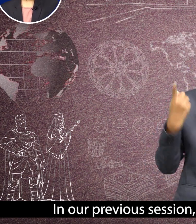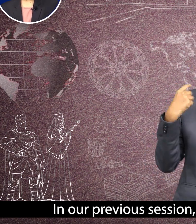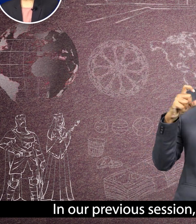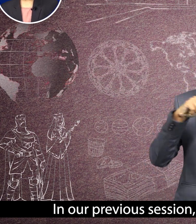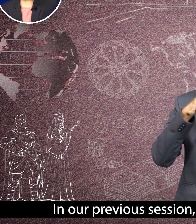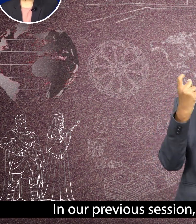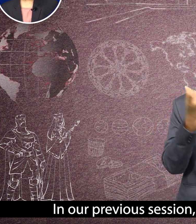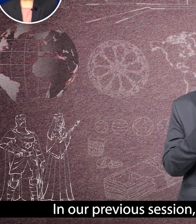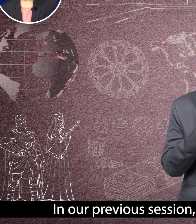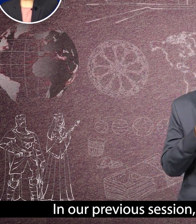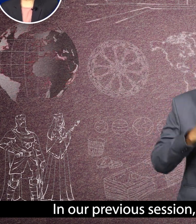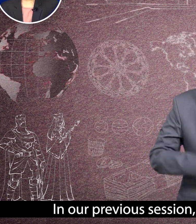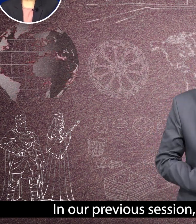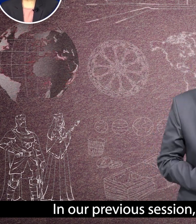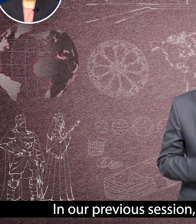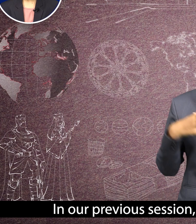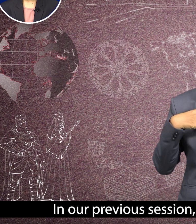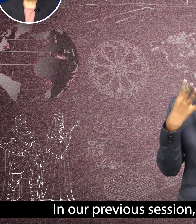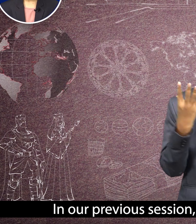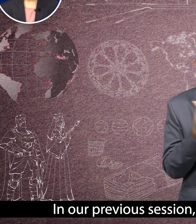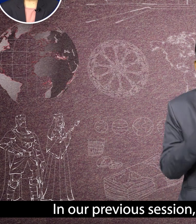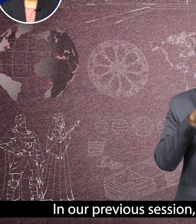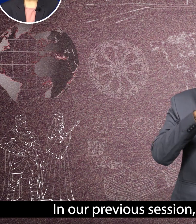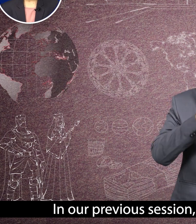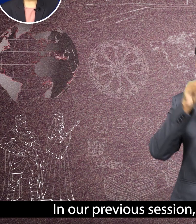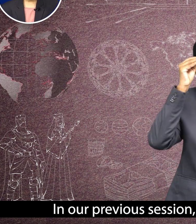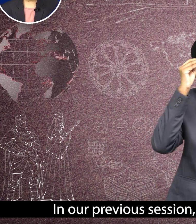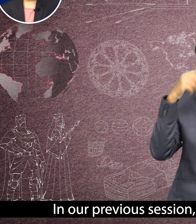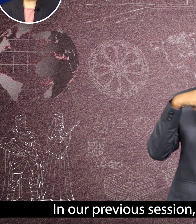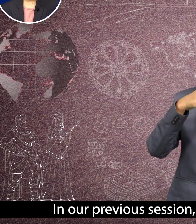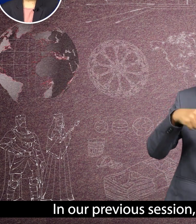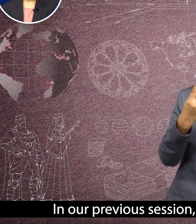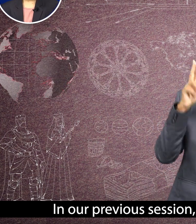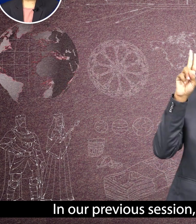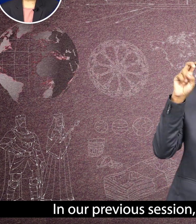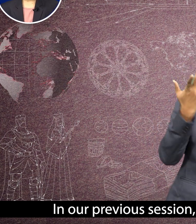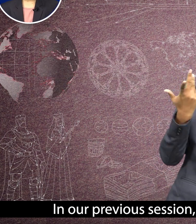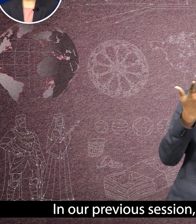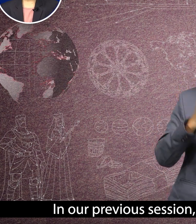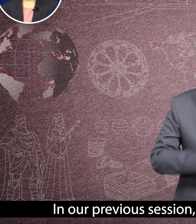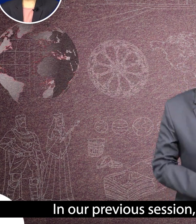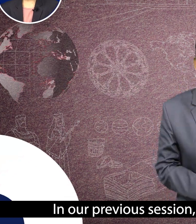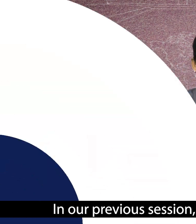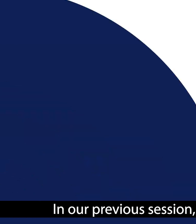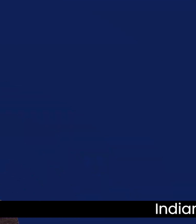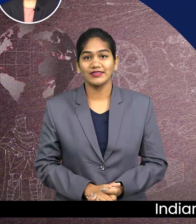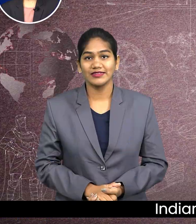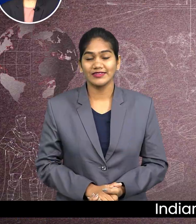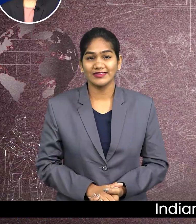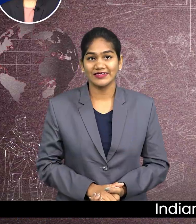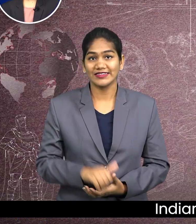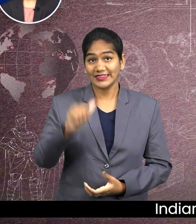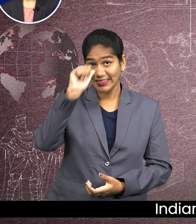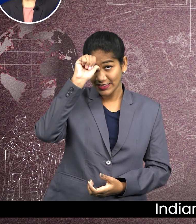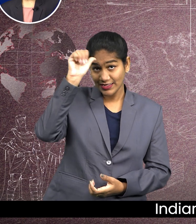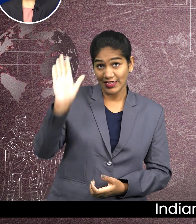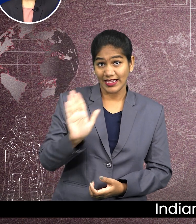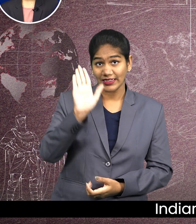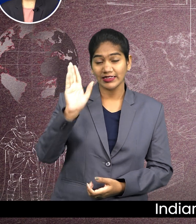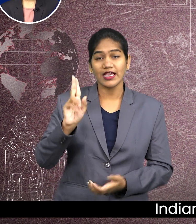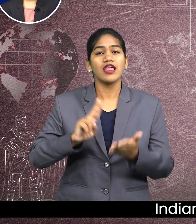In our previous session, we have learnt about the topics of Indian National